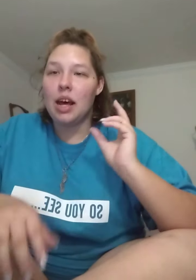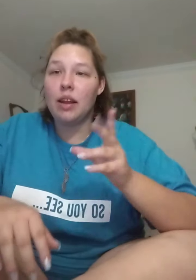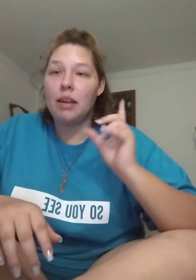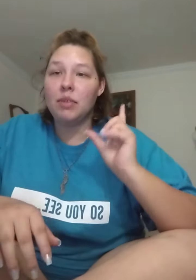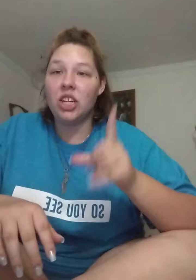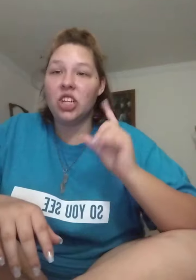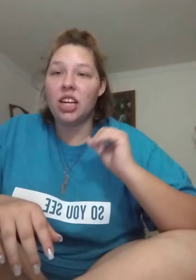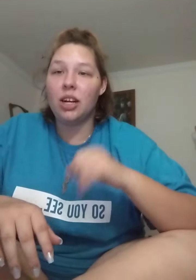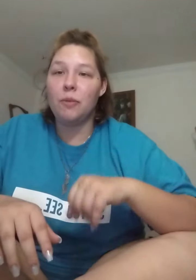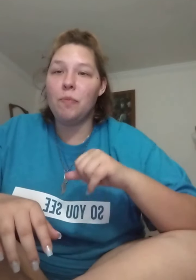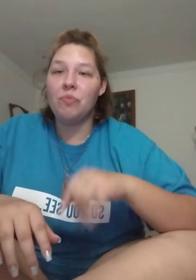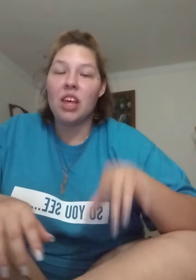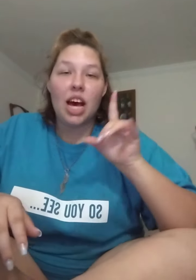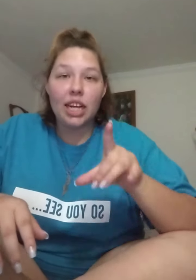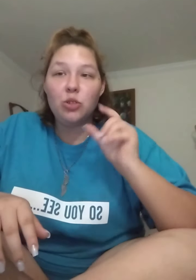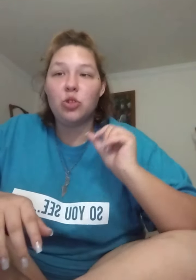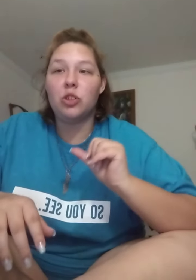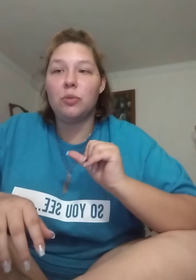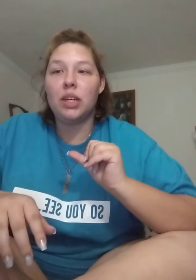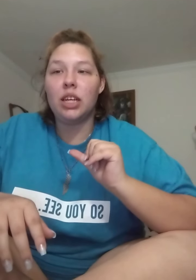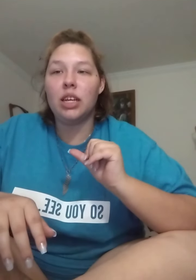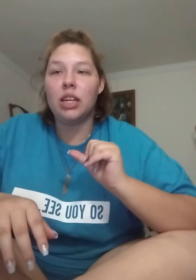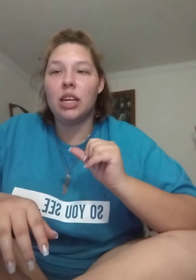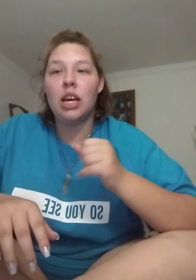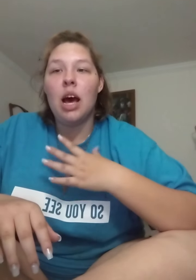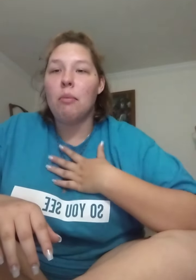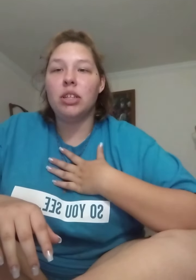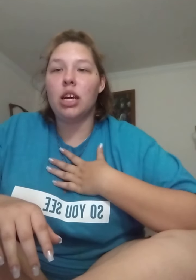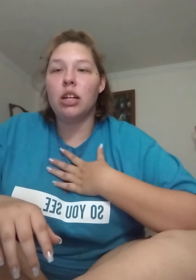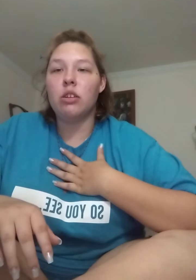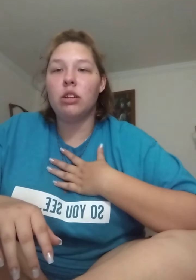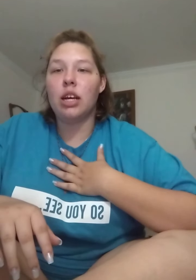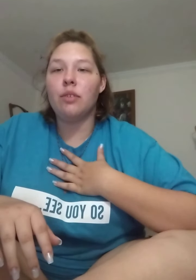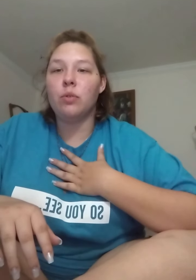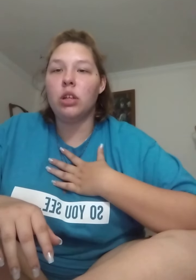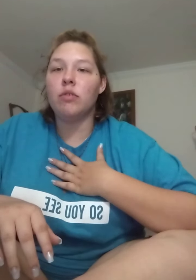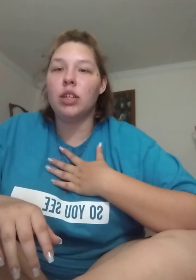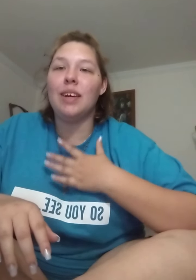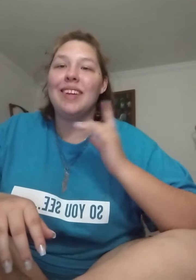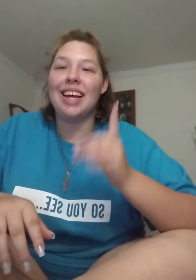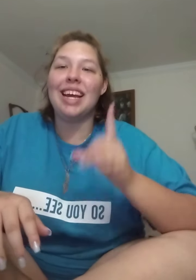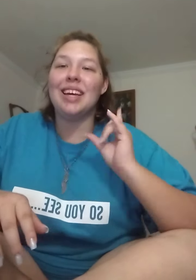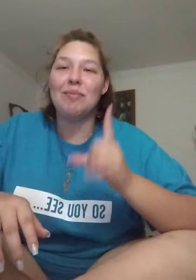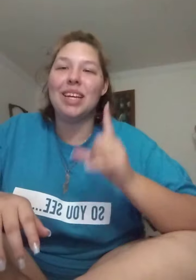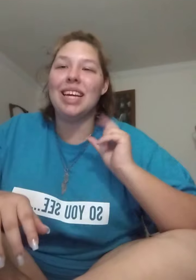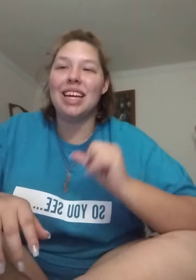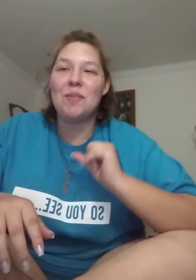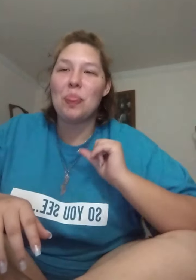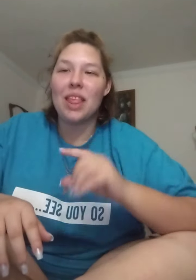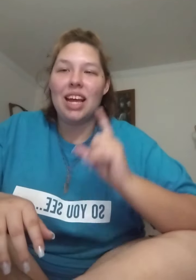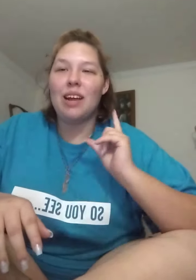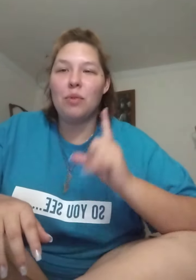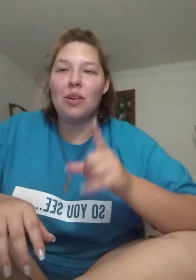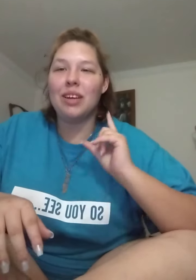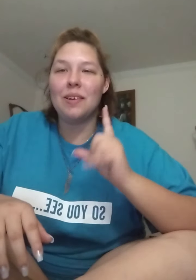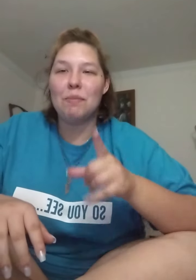again. An empty shell I used to be, the shadow of my life was hanging over me. A broken